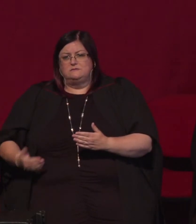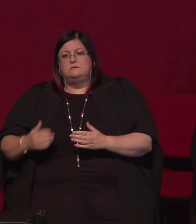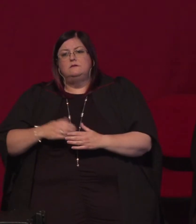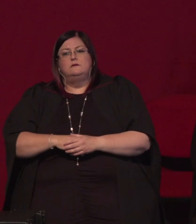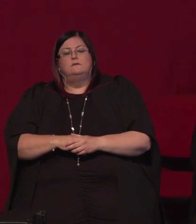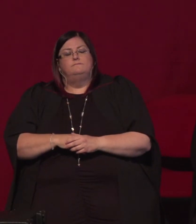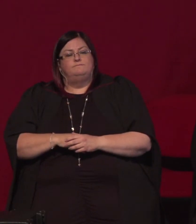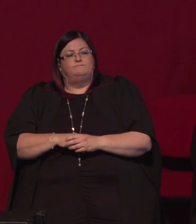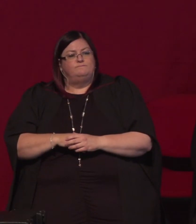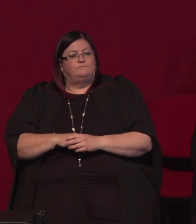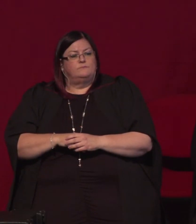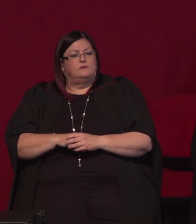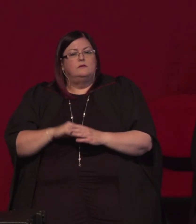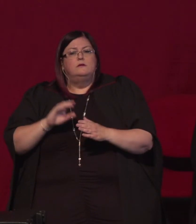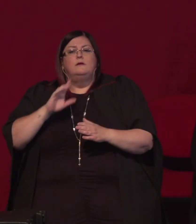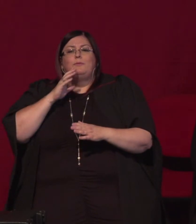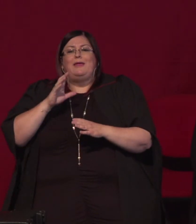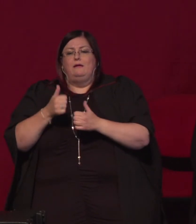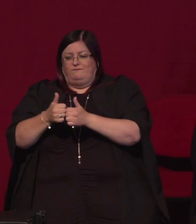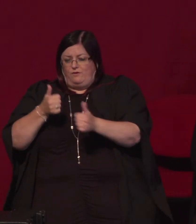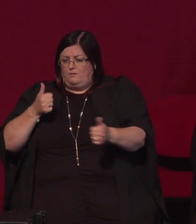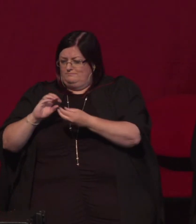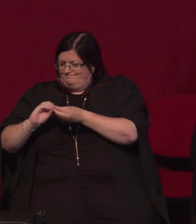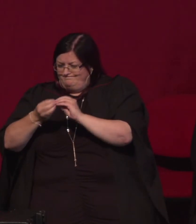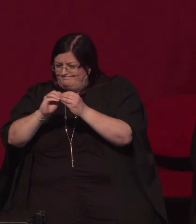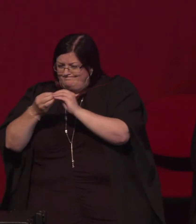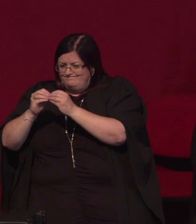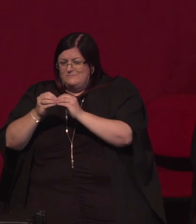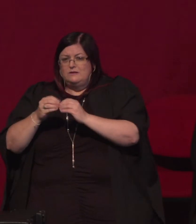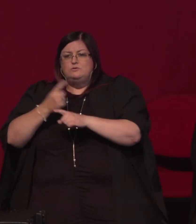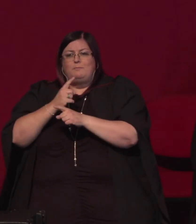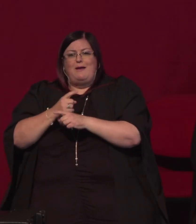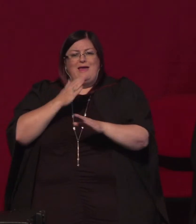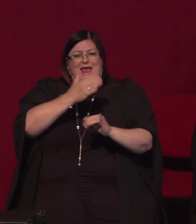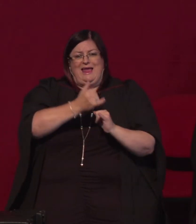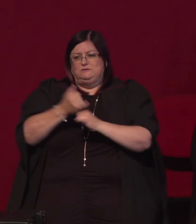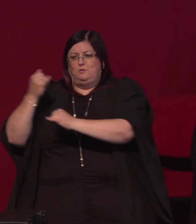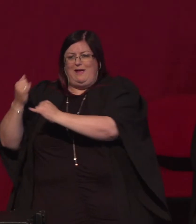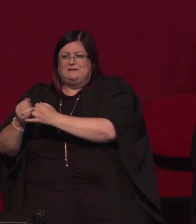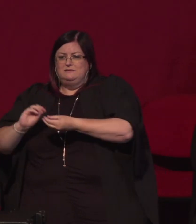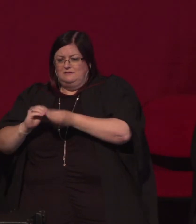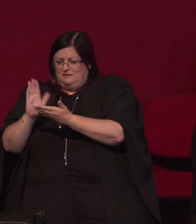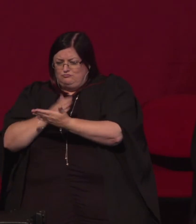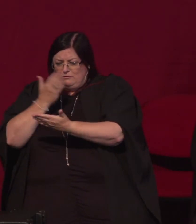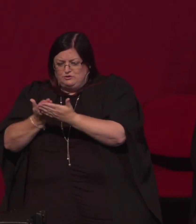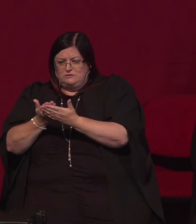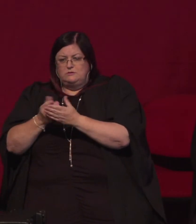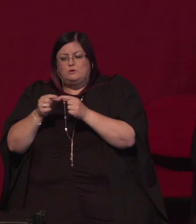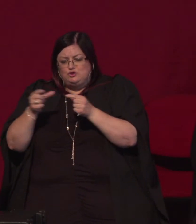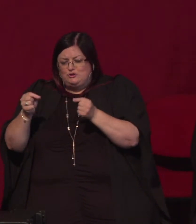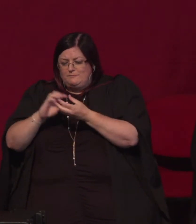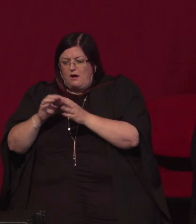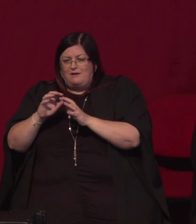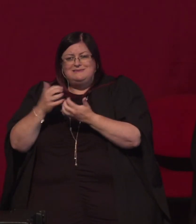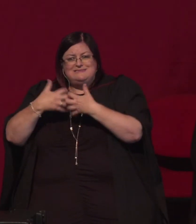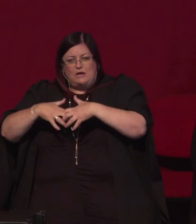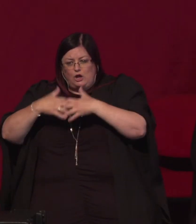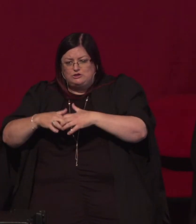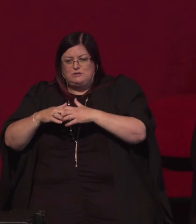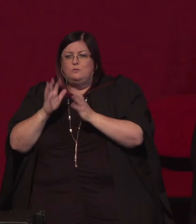company. The firm developed products using end-to-end encryption and chip card technology with